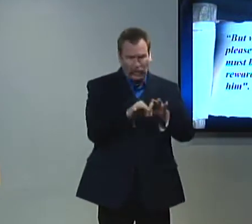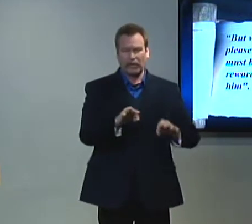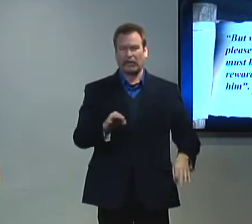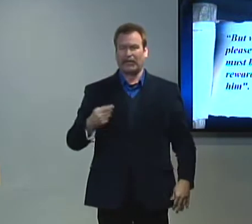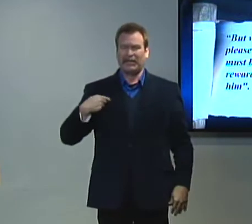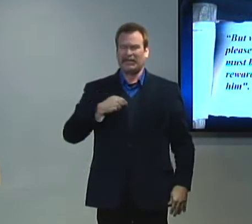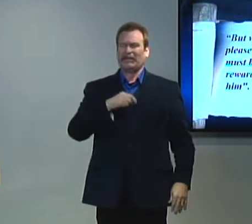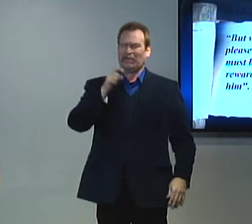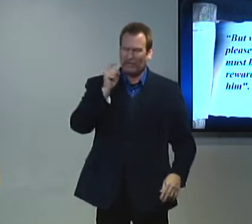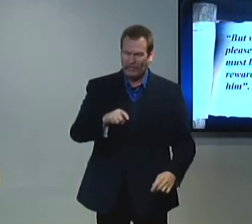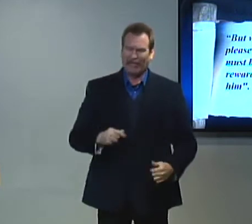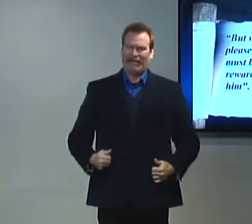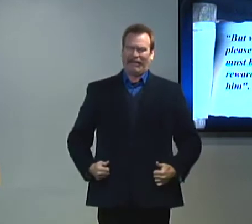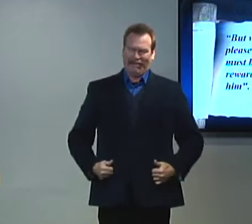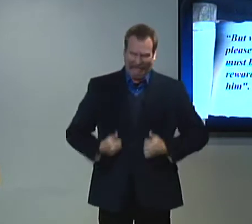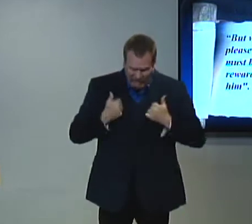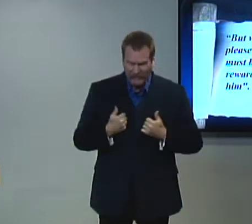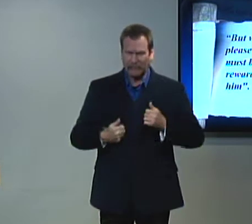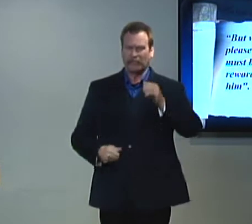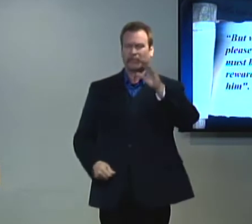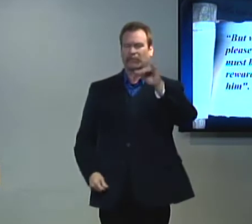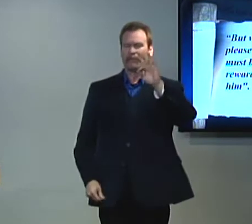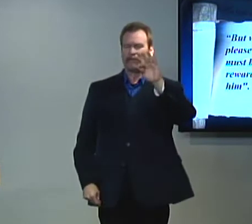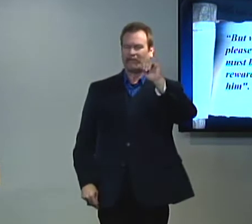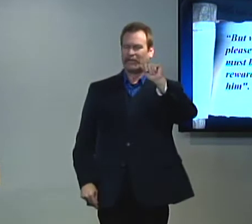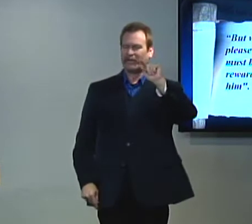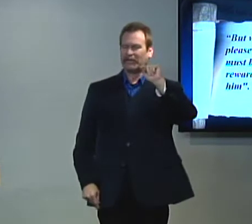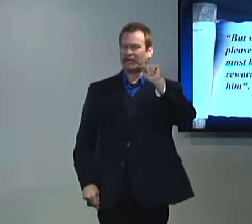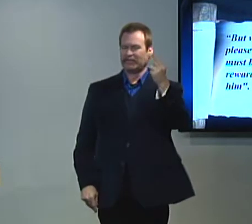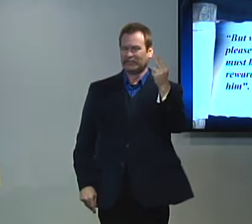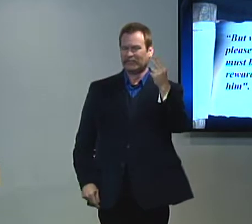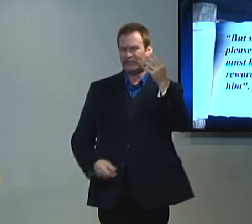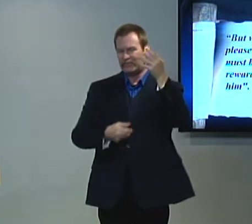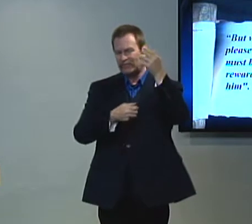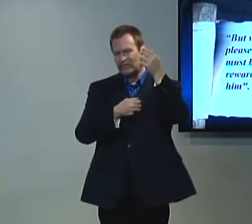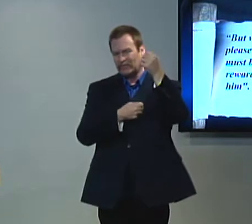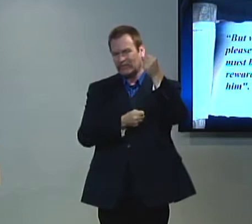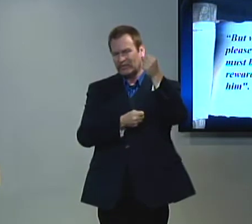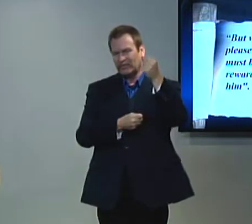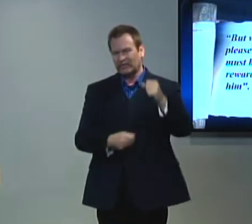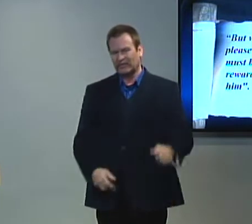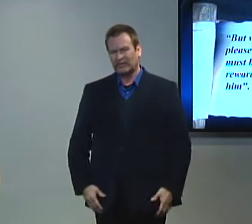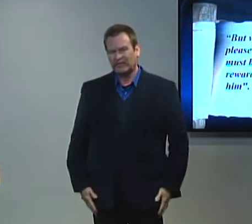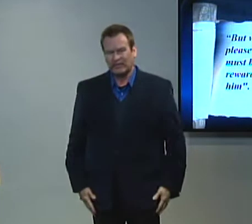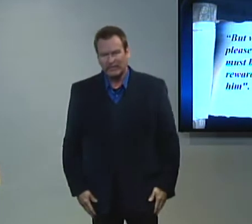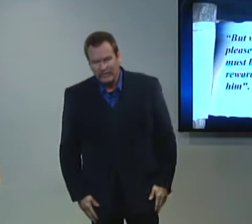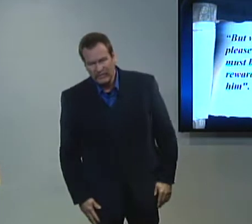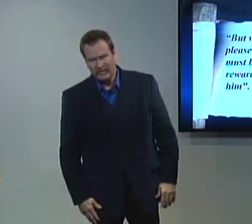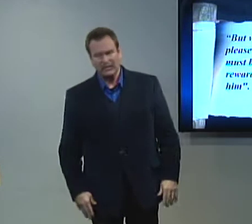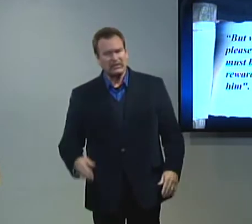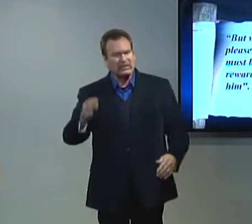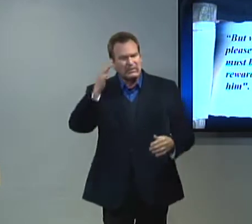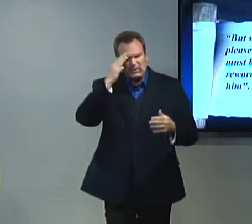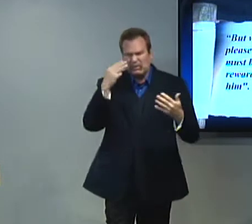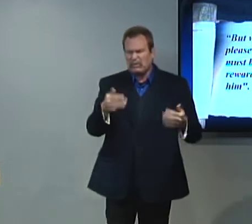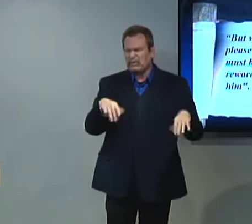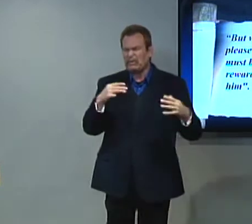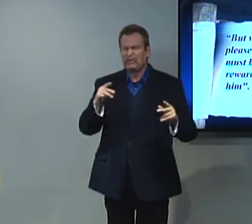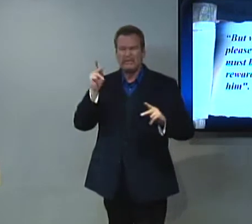is that the importance is that it's a great protection. And in our lives, we need to have this solid,